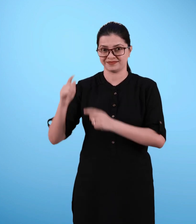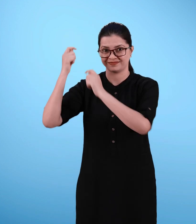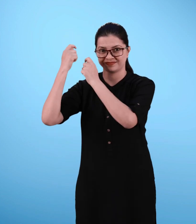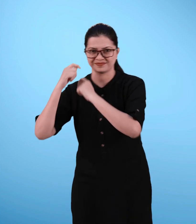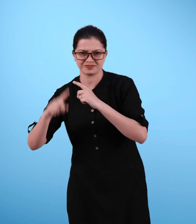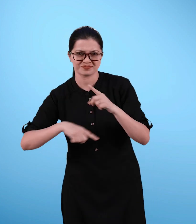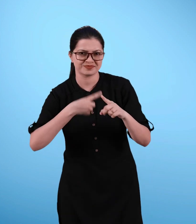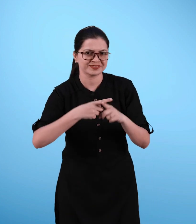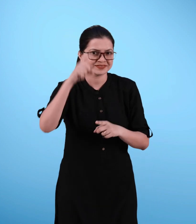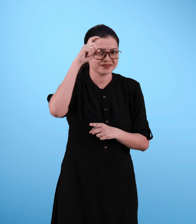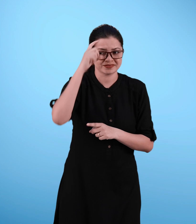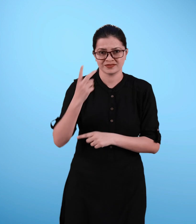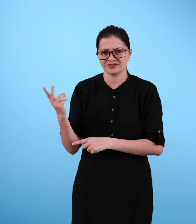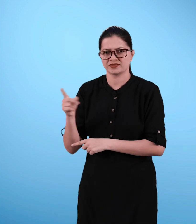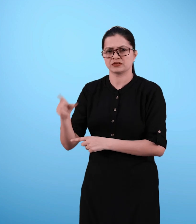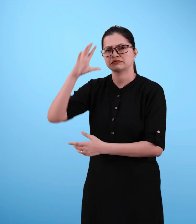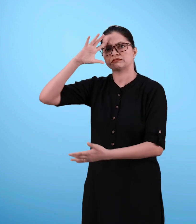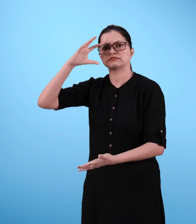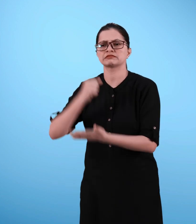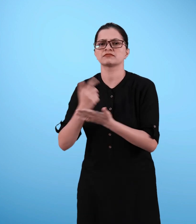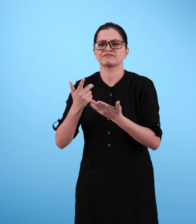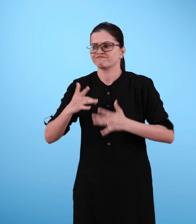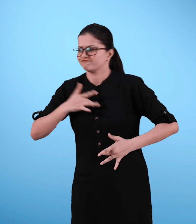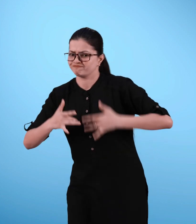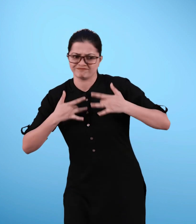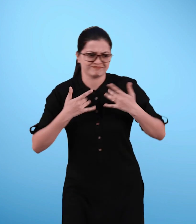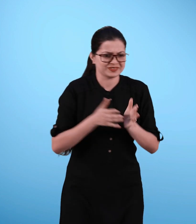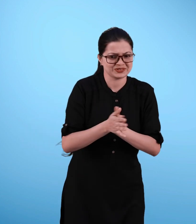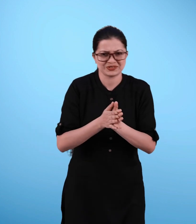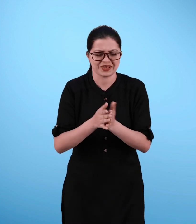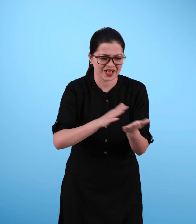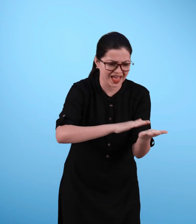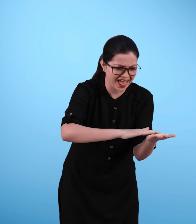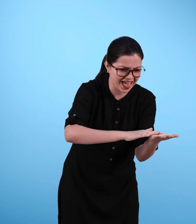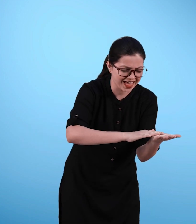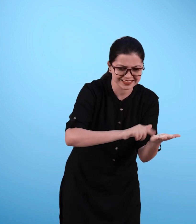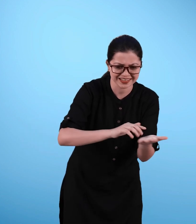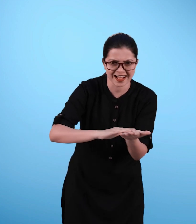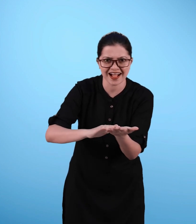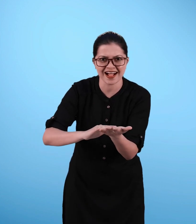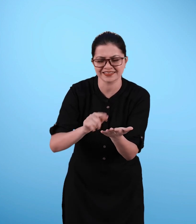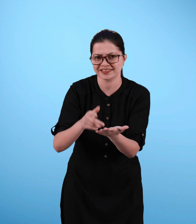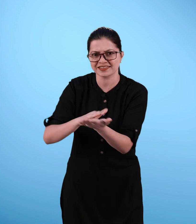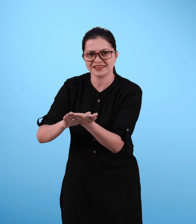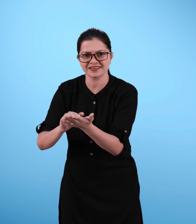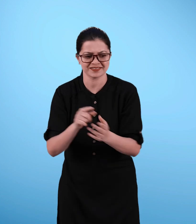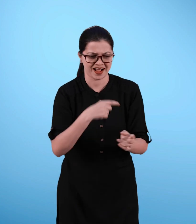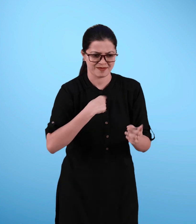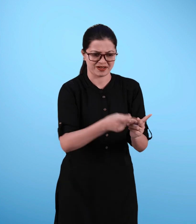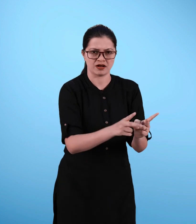Paheli and Bujo felt very excited. They touched and They felt touched these and different felt these fabrics. different fabrics.